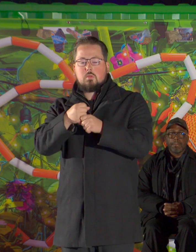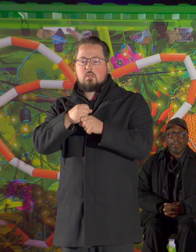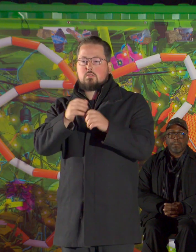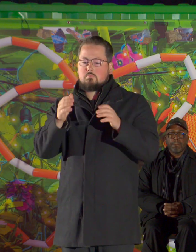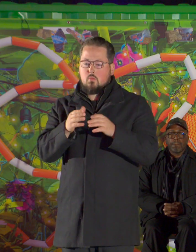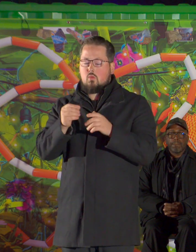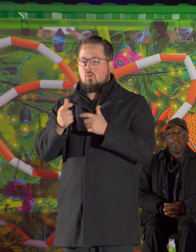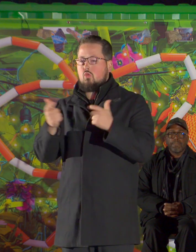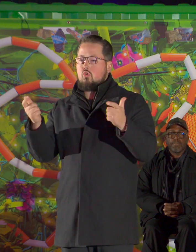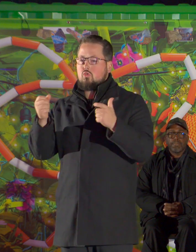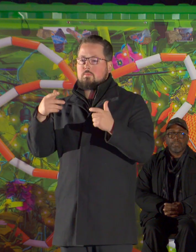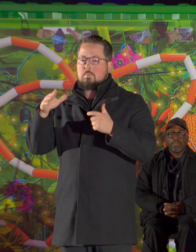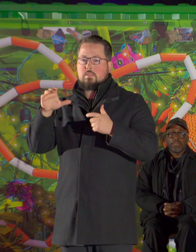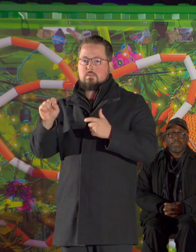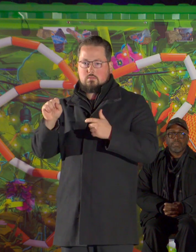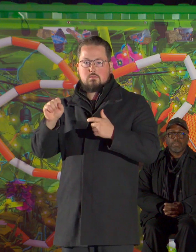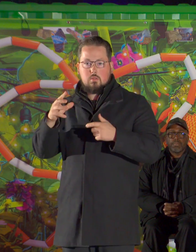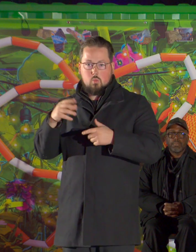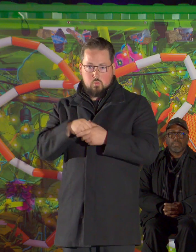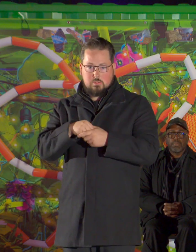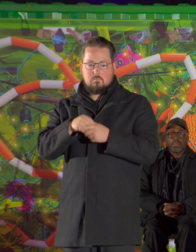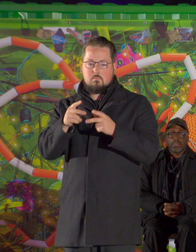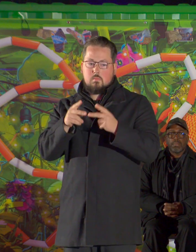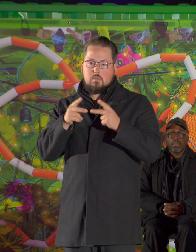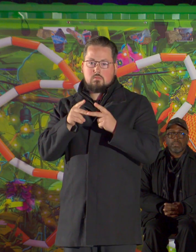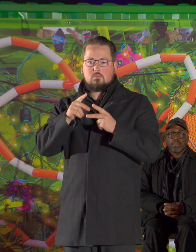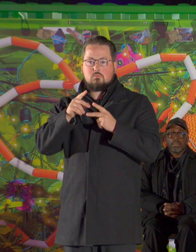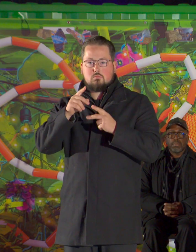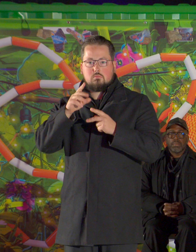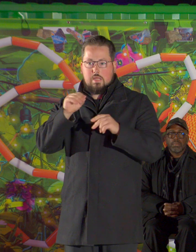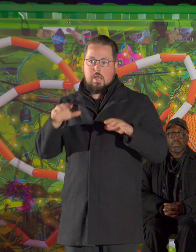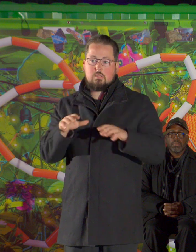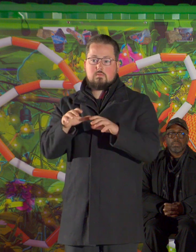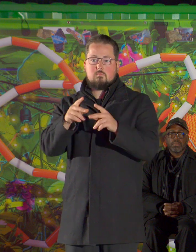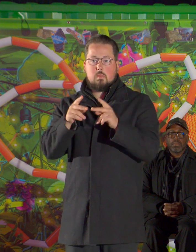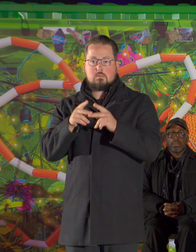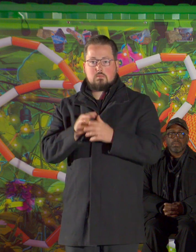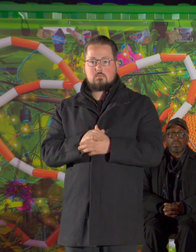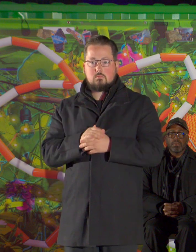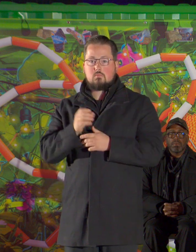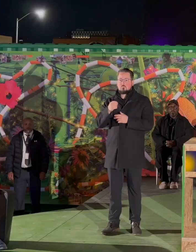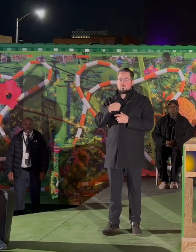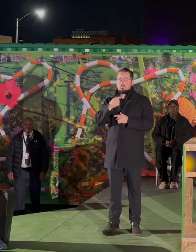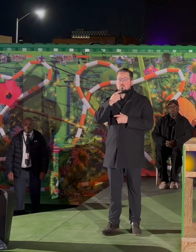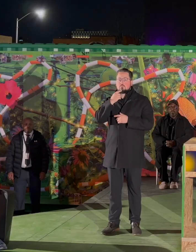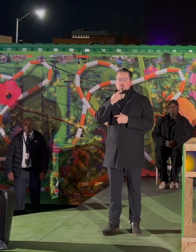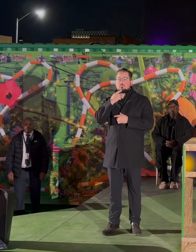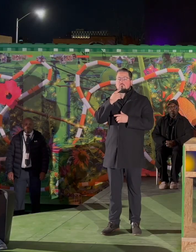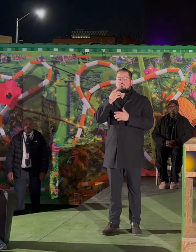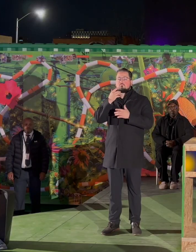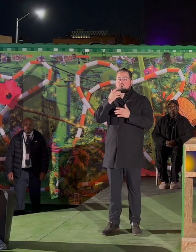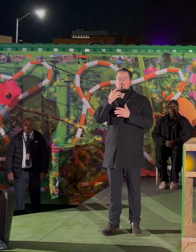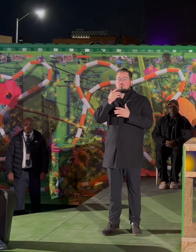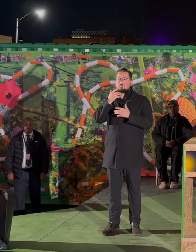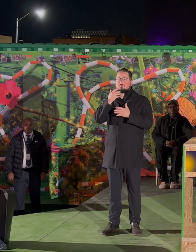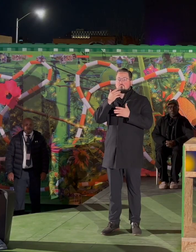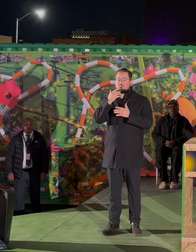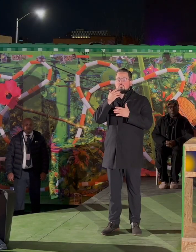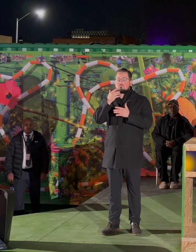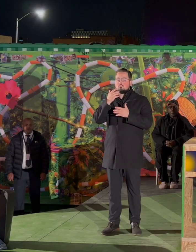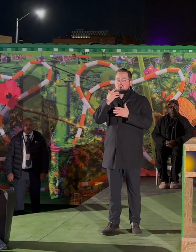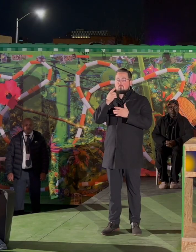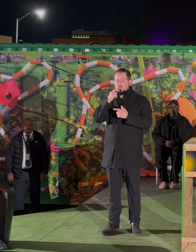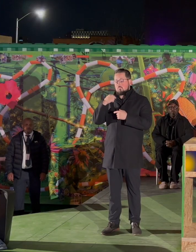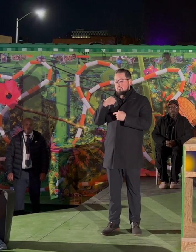small and large spaces, inclusive places, and active places. So on behalf of all of you, all these wonderful